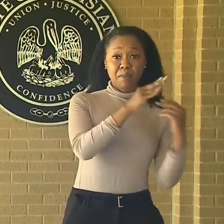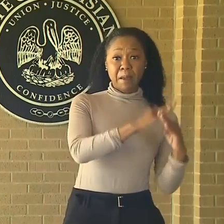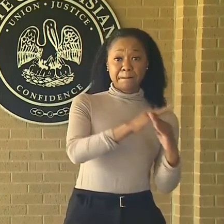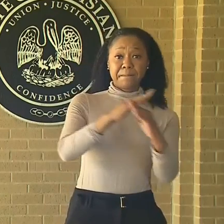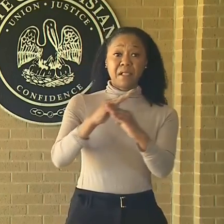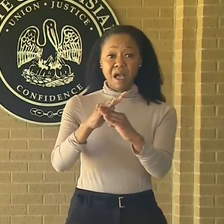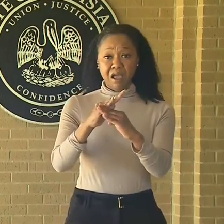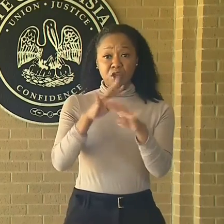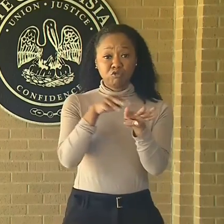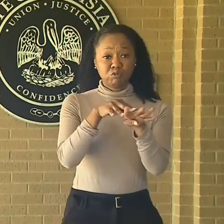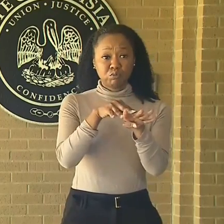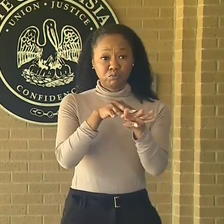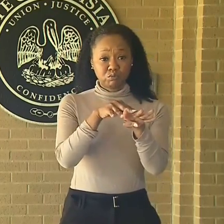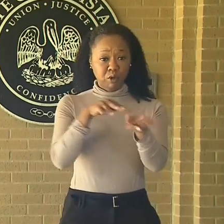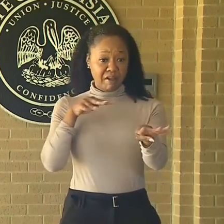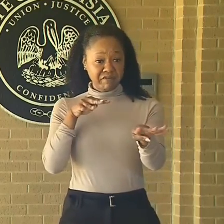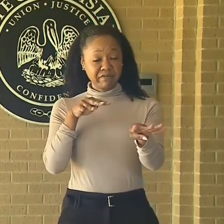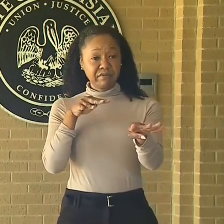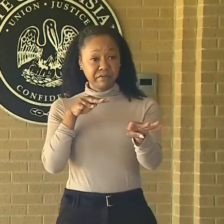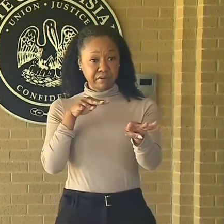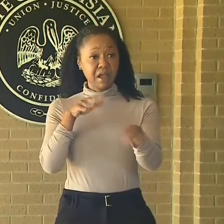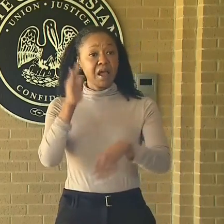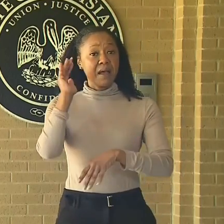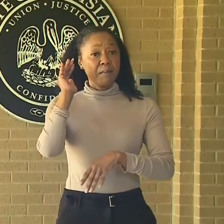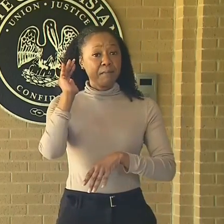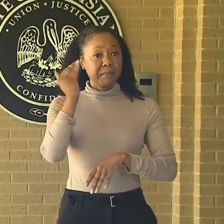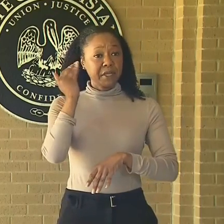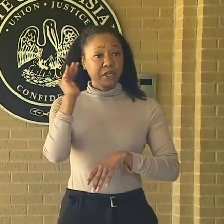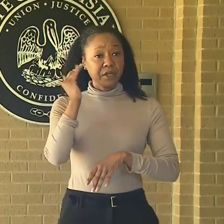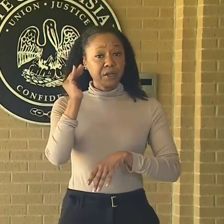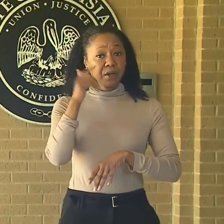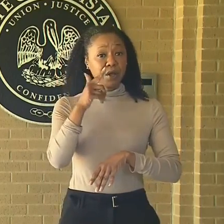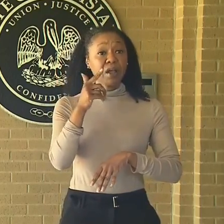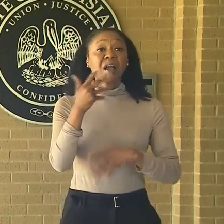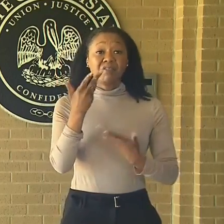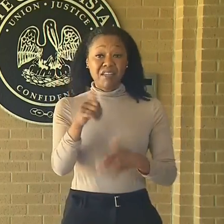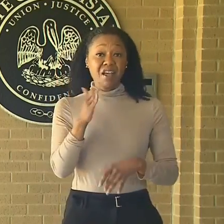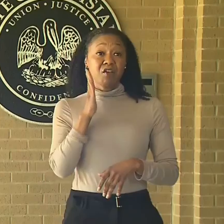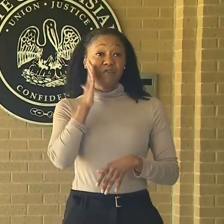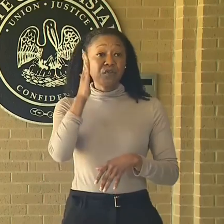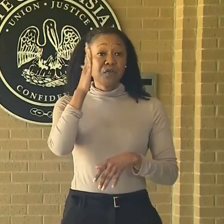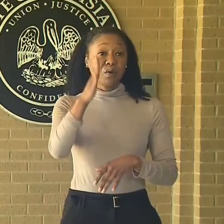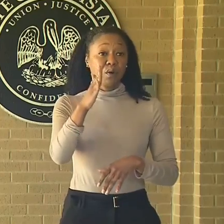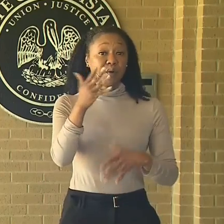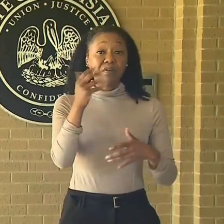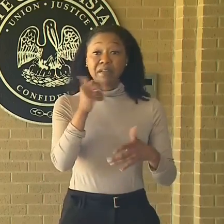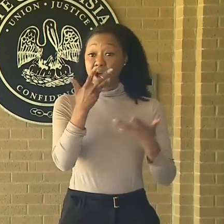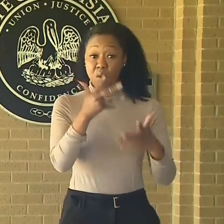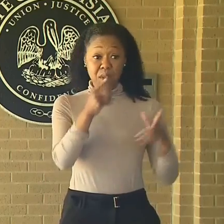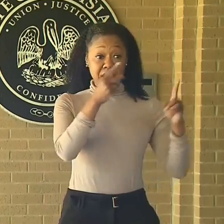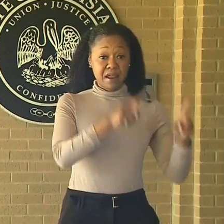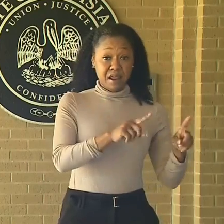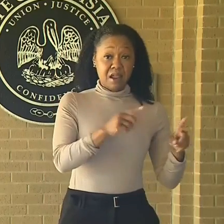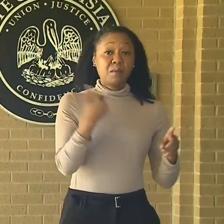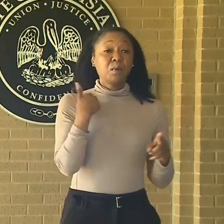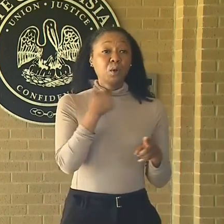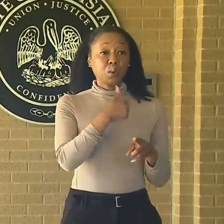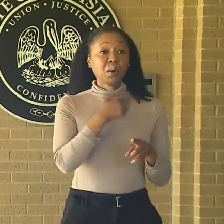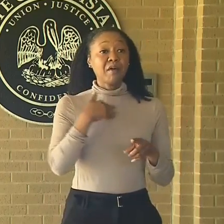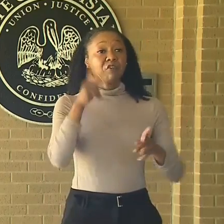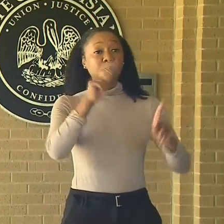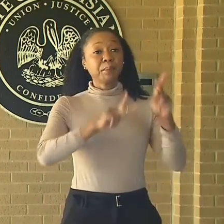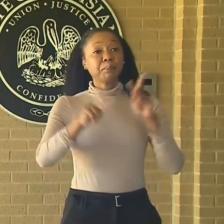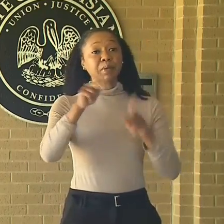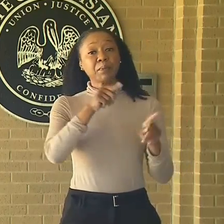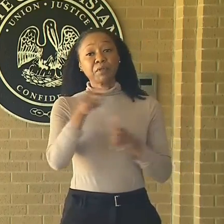blocking traffic. And it appears that in the very near future, if it hadn't already happened, we'll be able to get some people by roadway